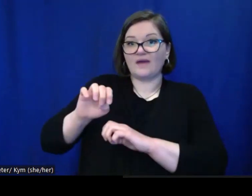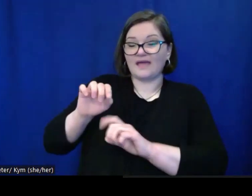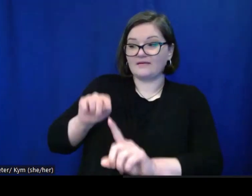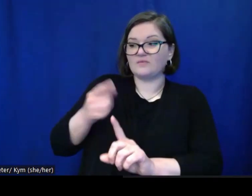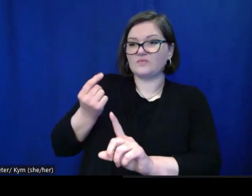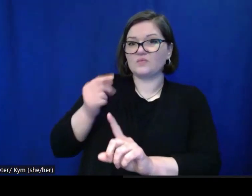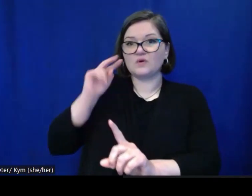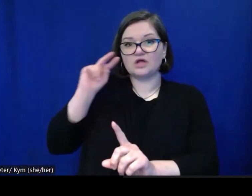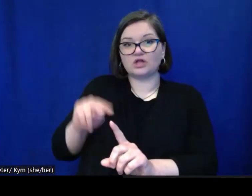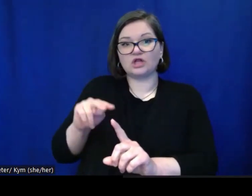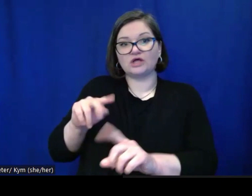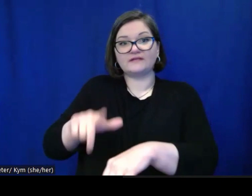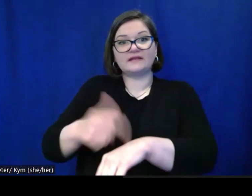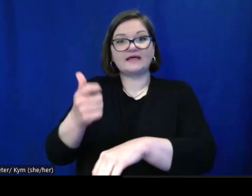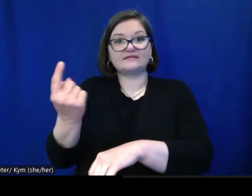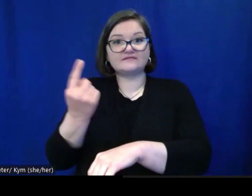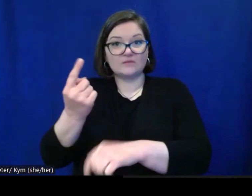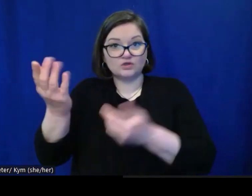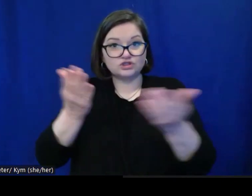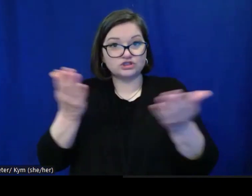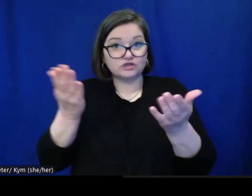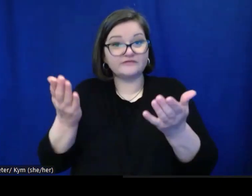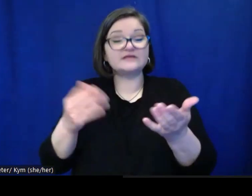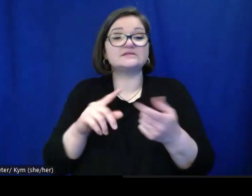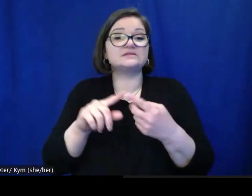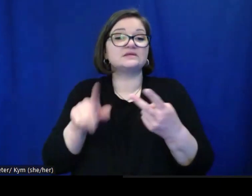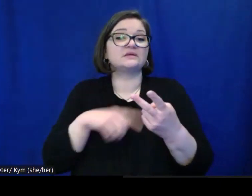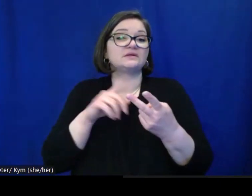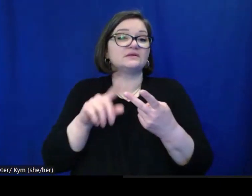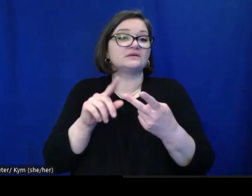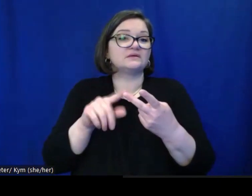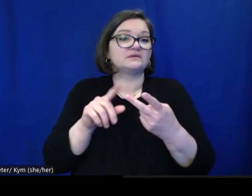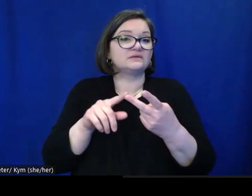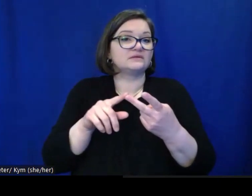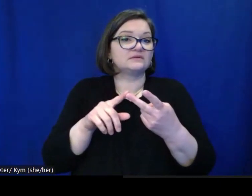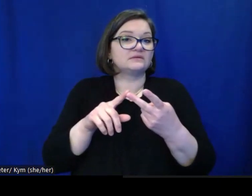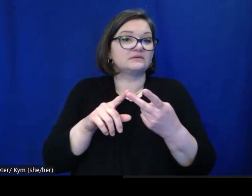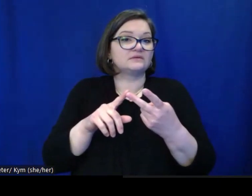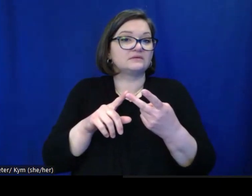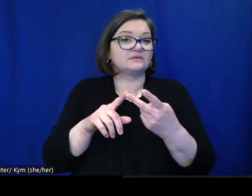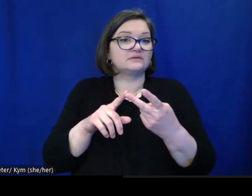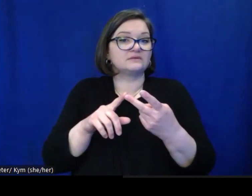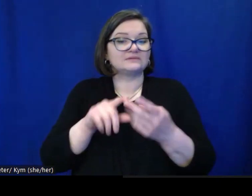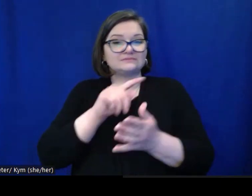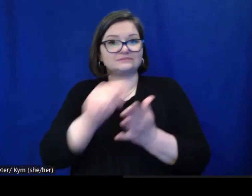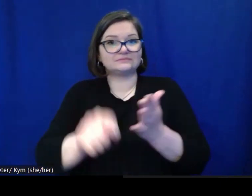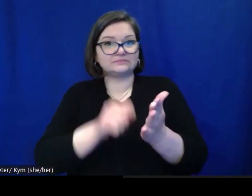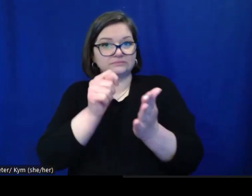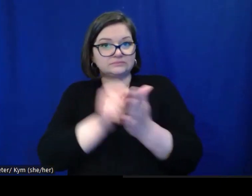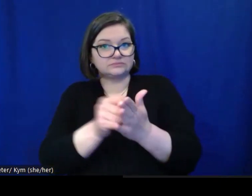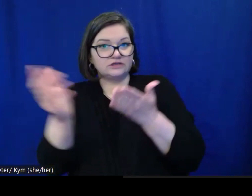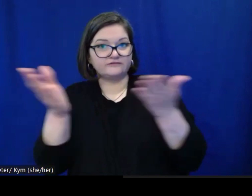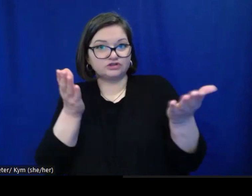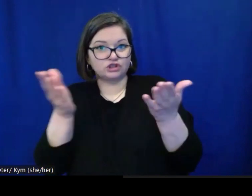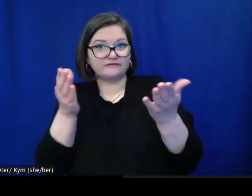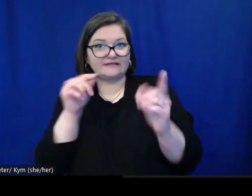at the length of someone's service. It's going to take a look at the time period of when they served,